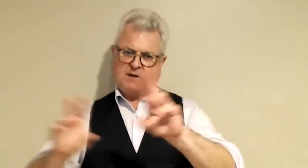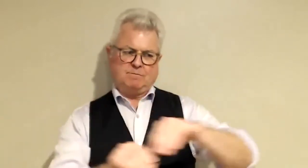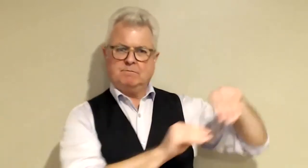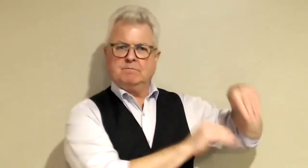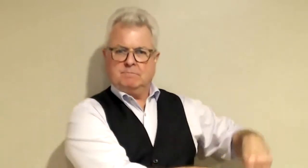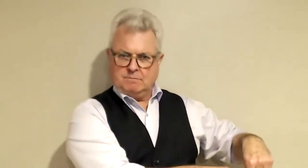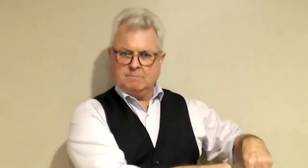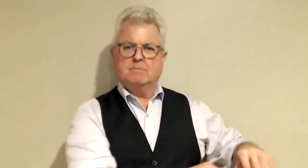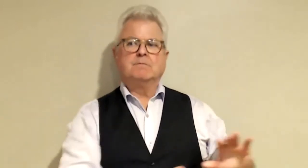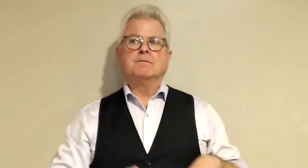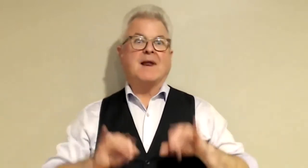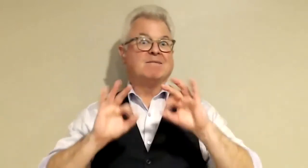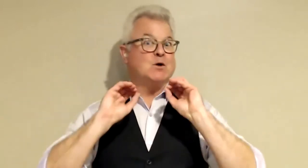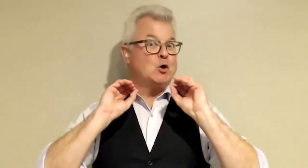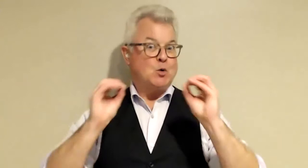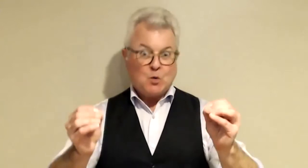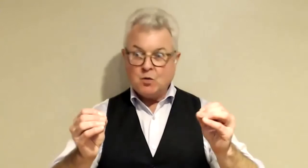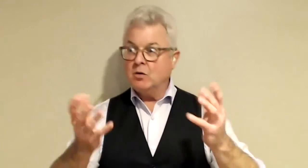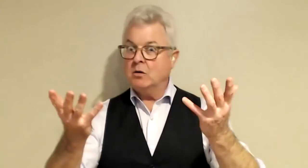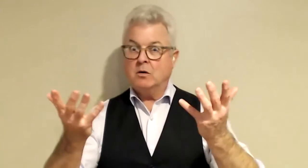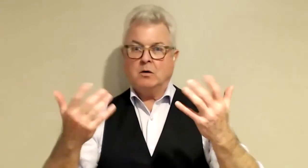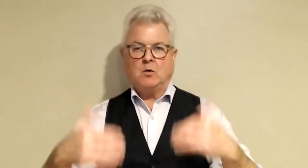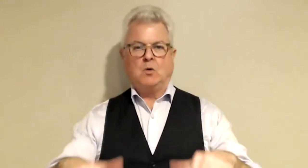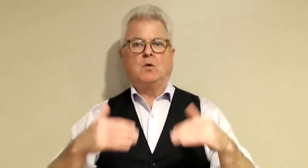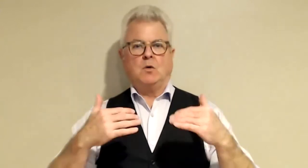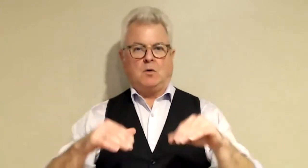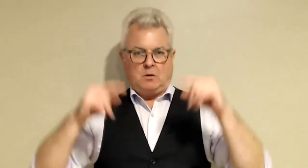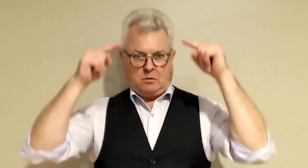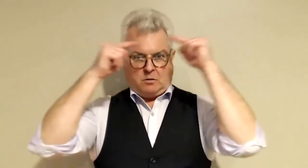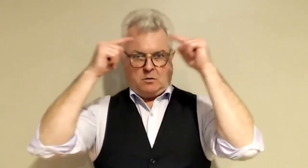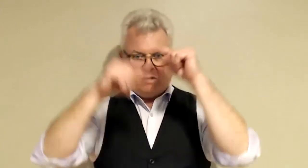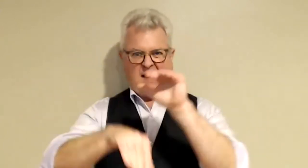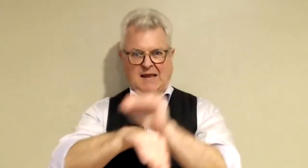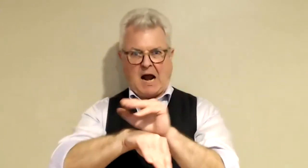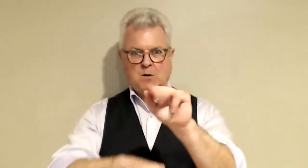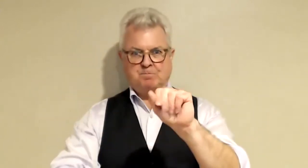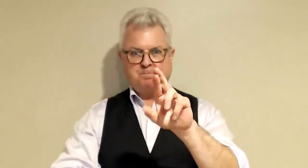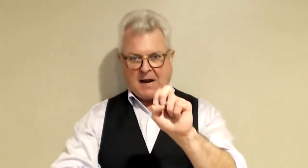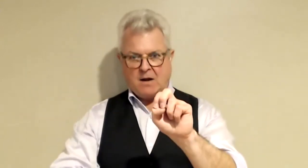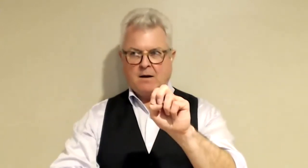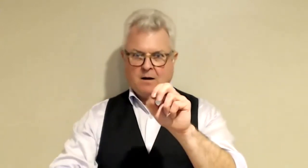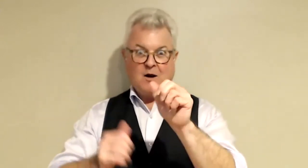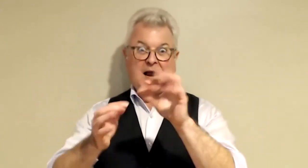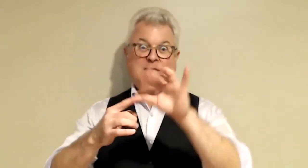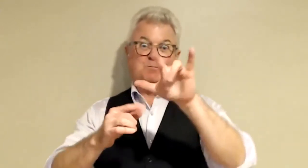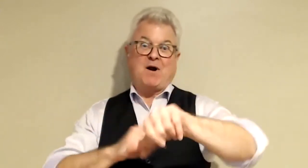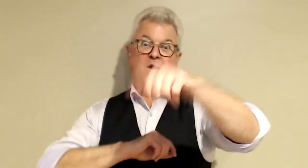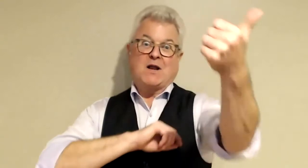and return back to the United States. Okay? Because if you don't do this, it will create, you know,